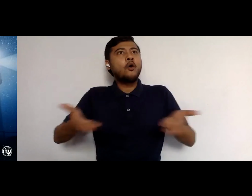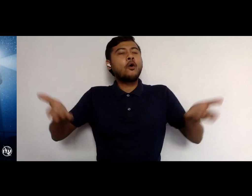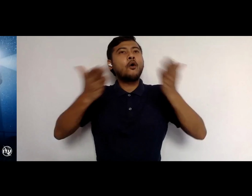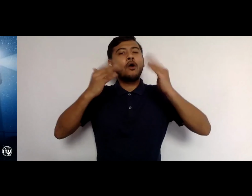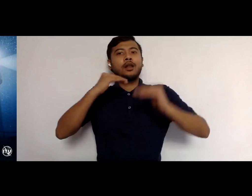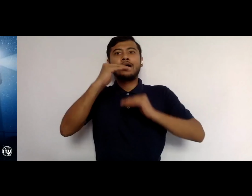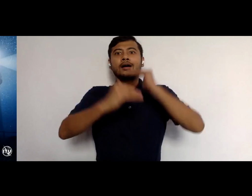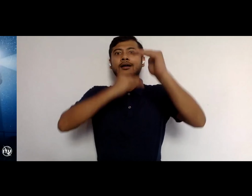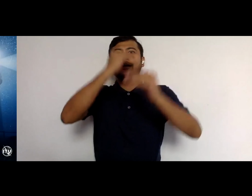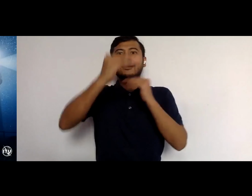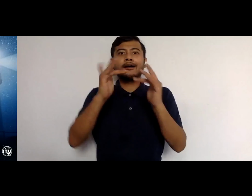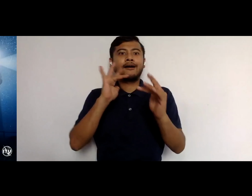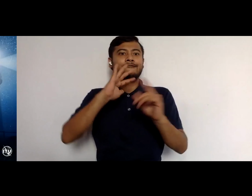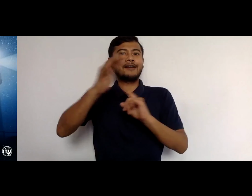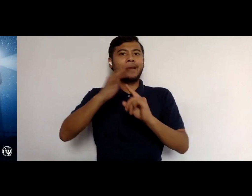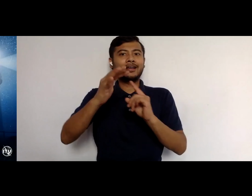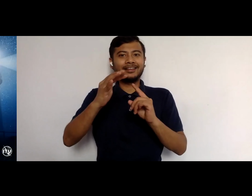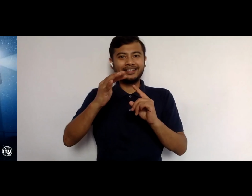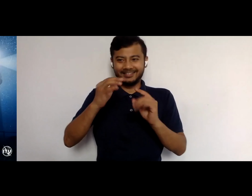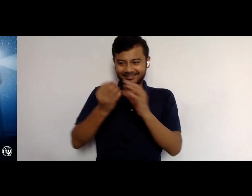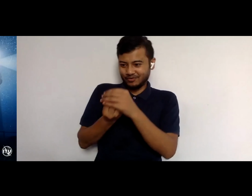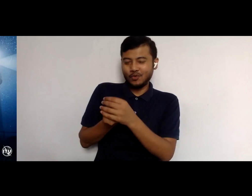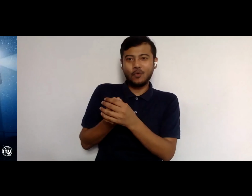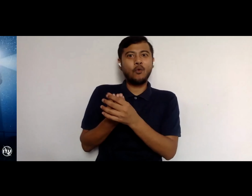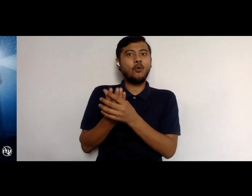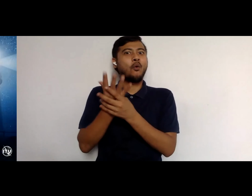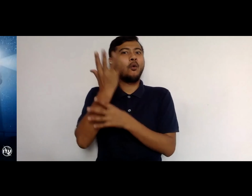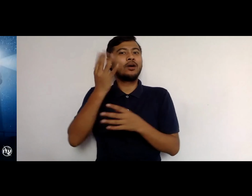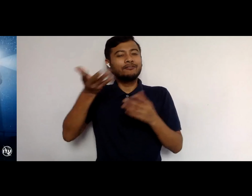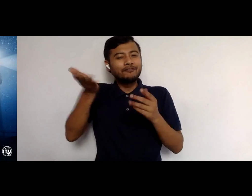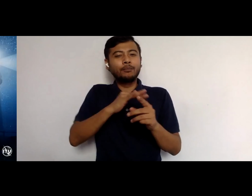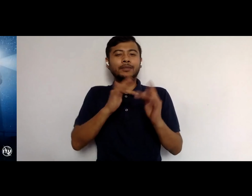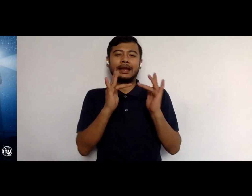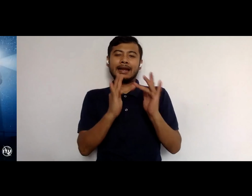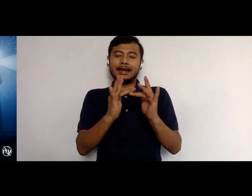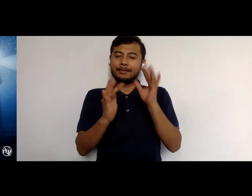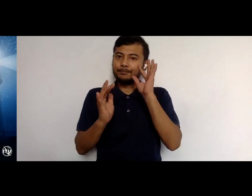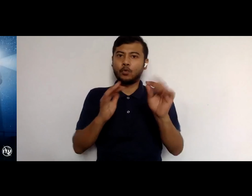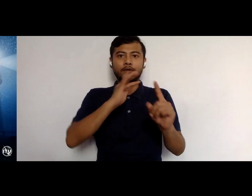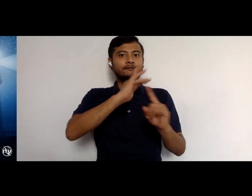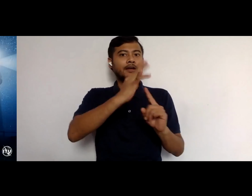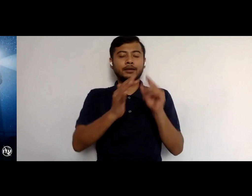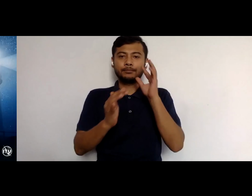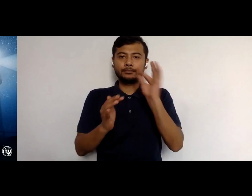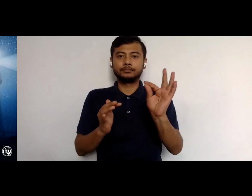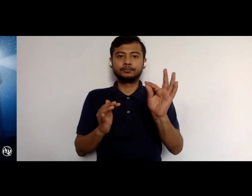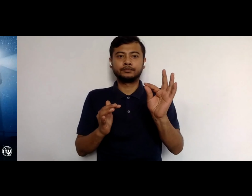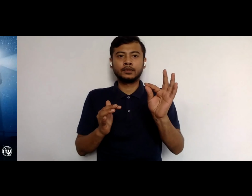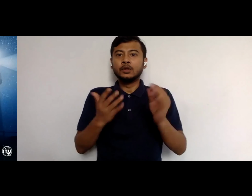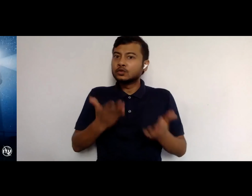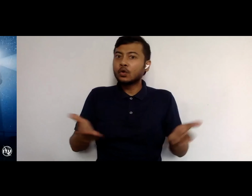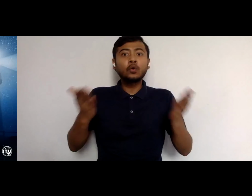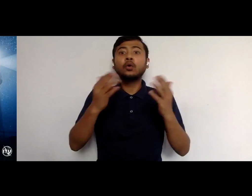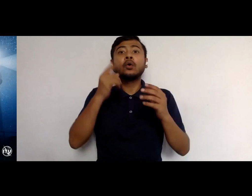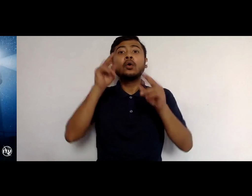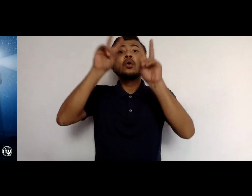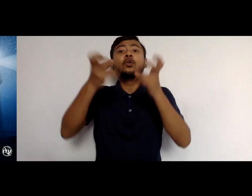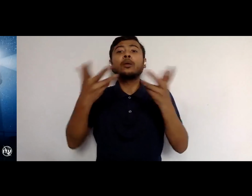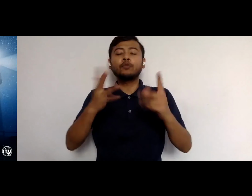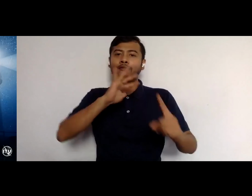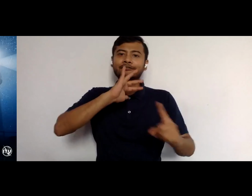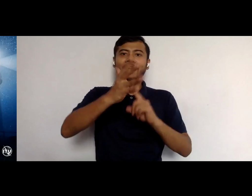the prime catalyst for required growth. To deliver through the broadband for all and to meet the requirement of a truly